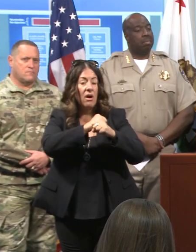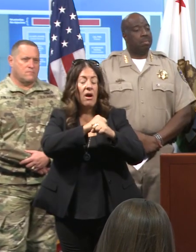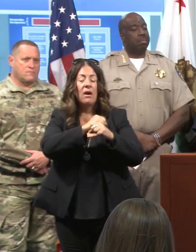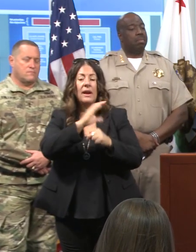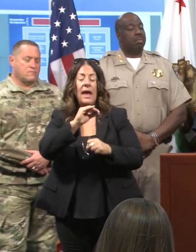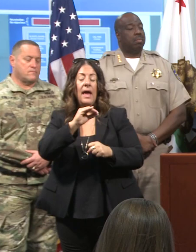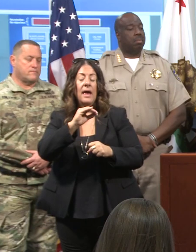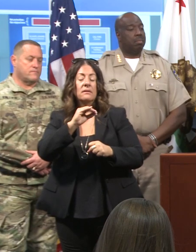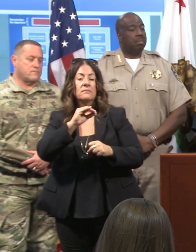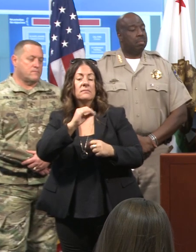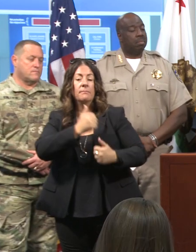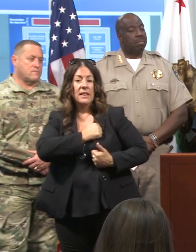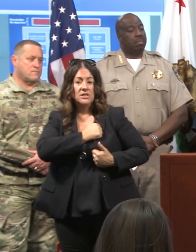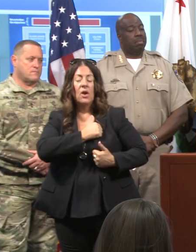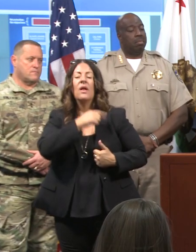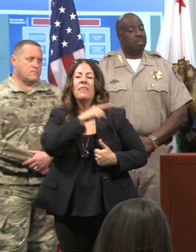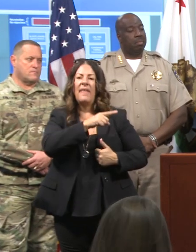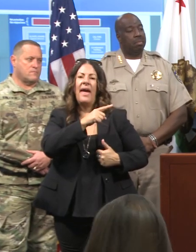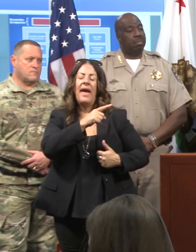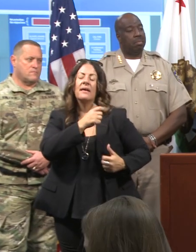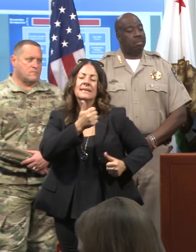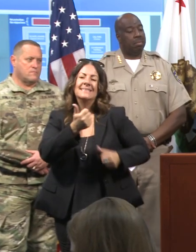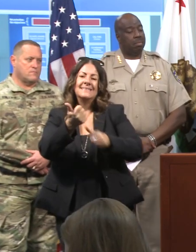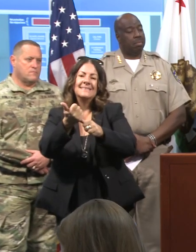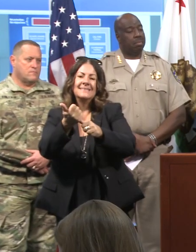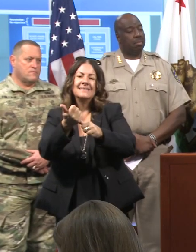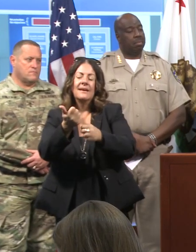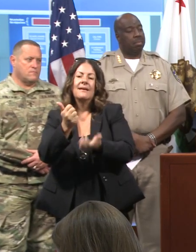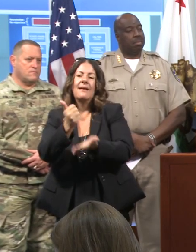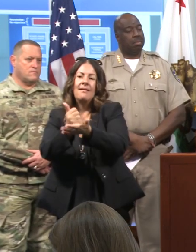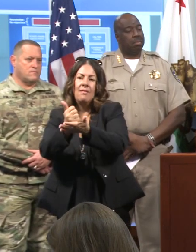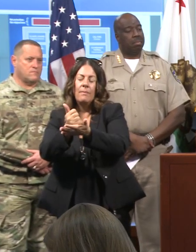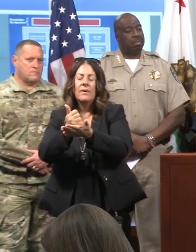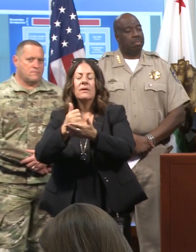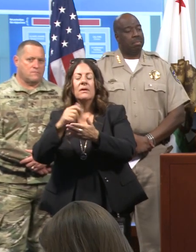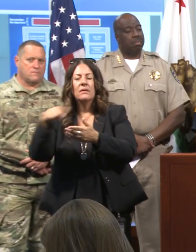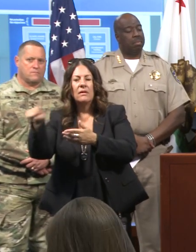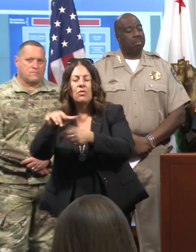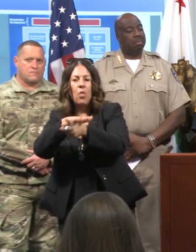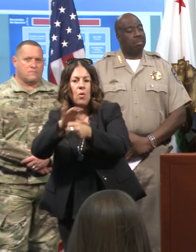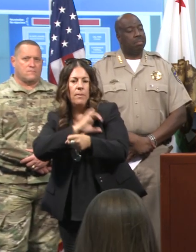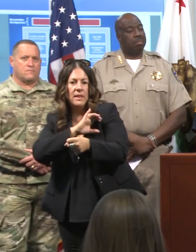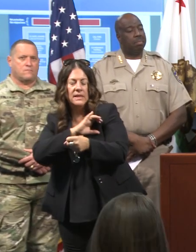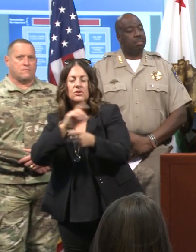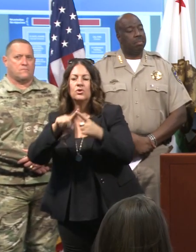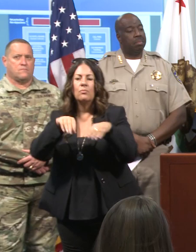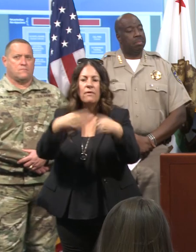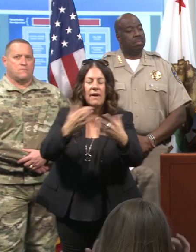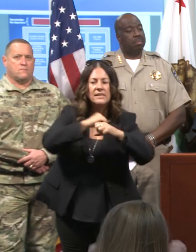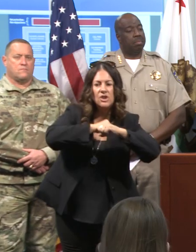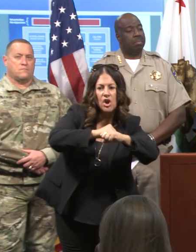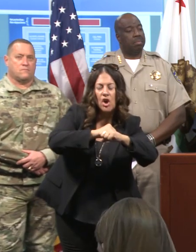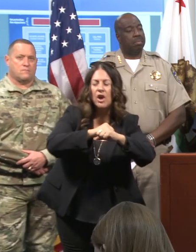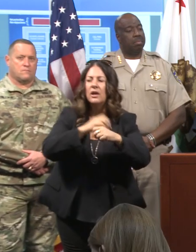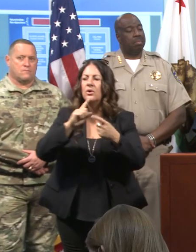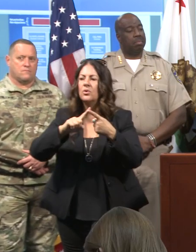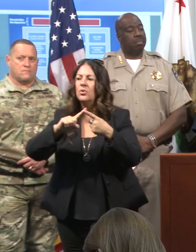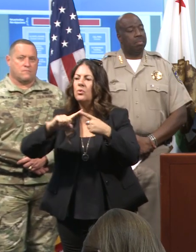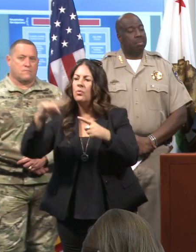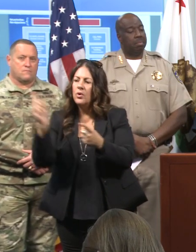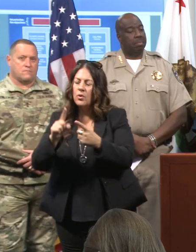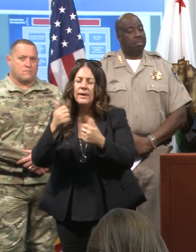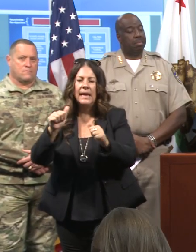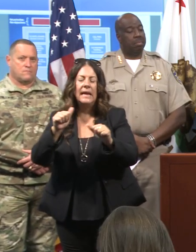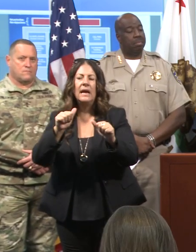augment force multipliers to be able to go in and provide security, to decrease any potential for any looting,